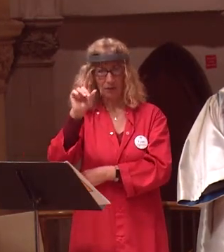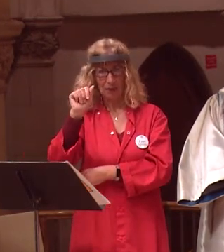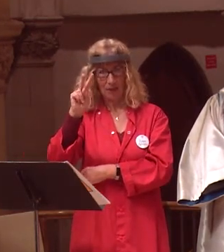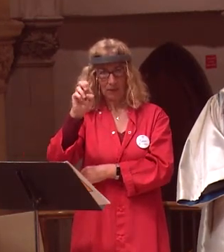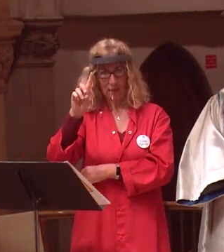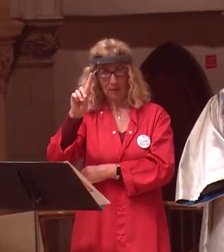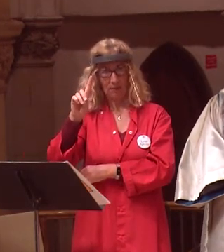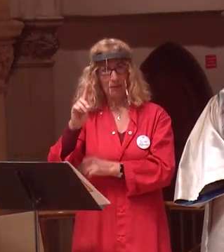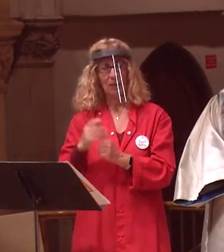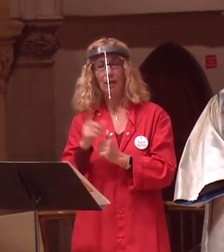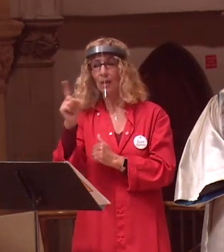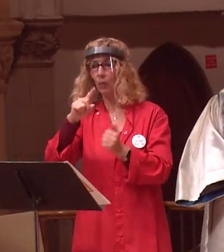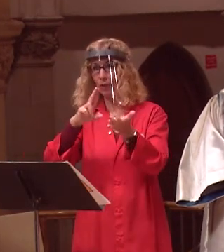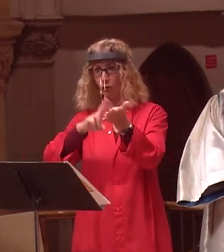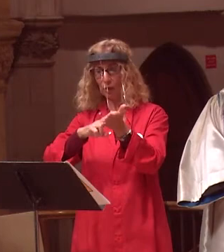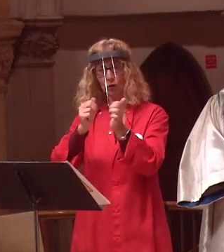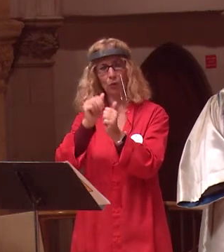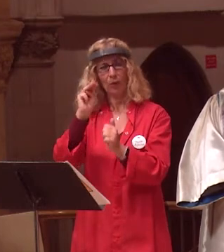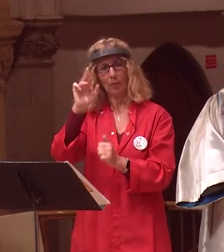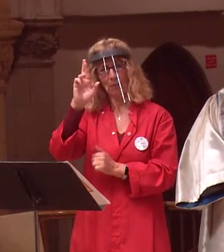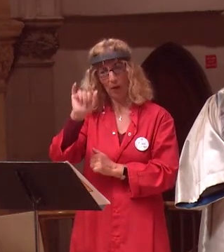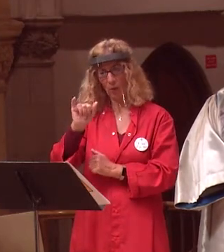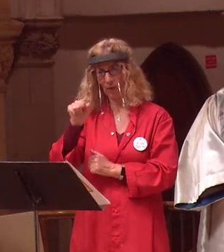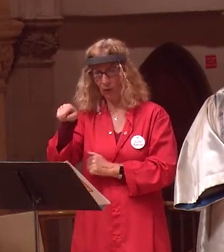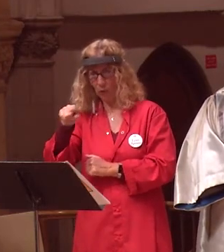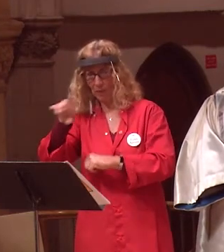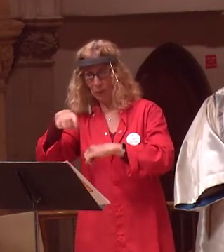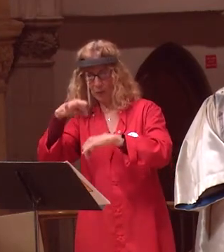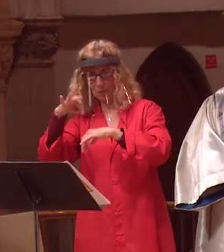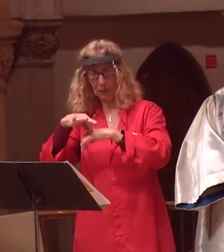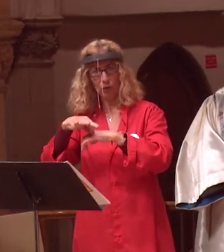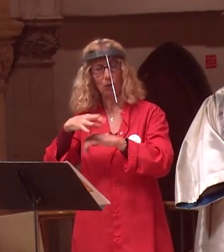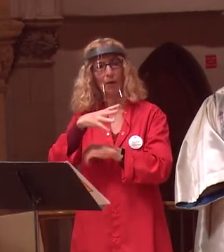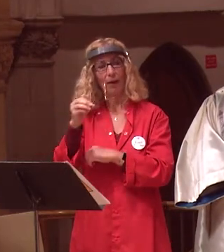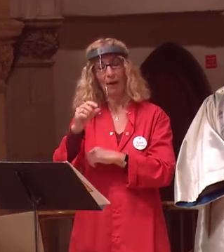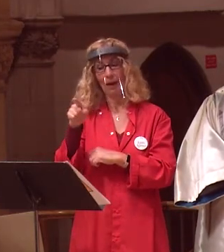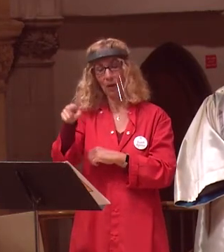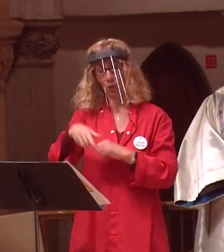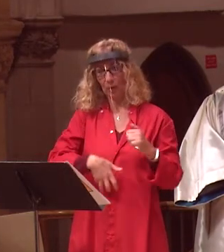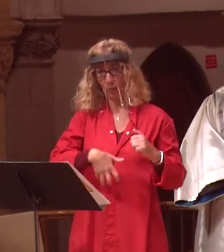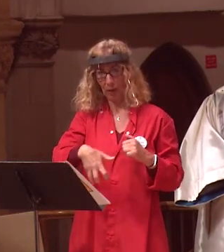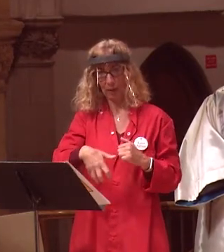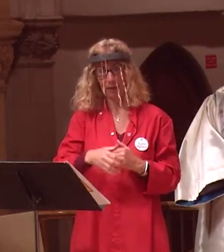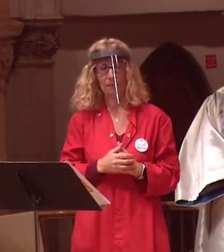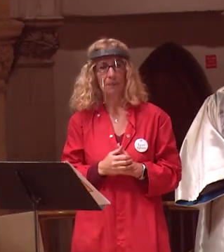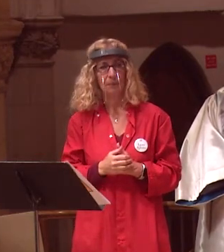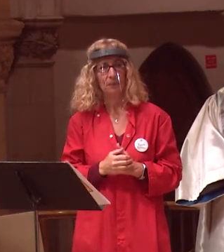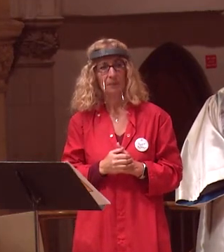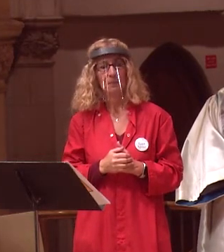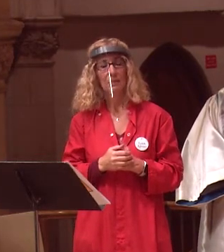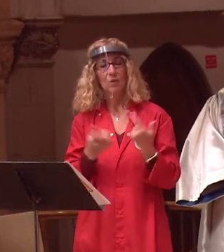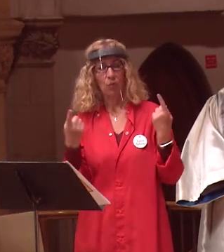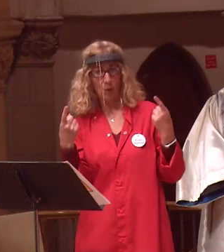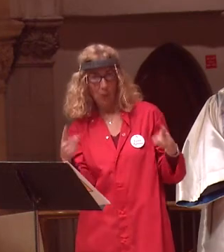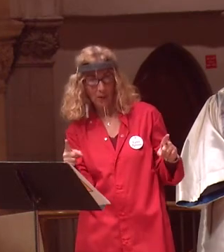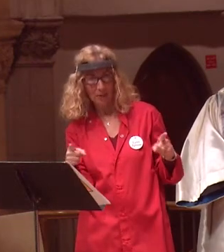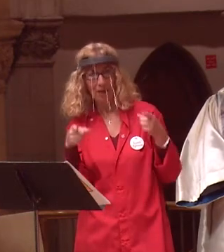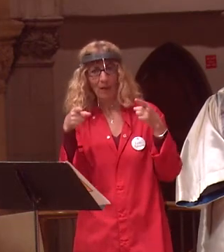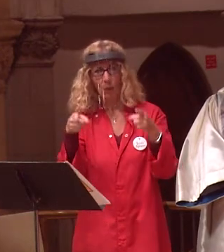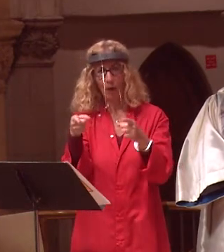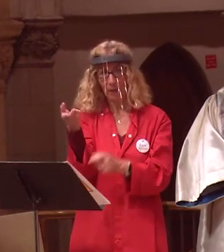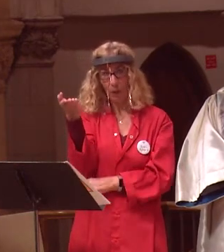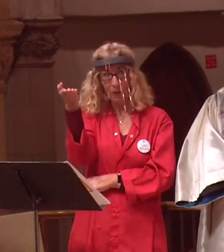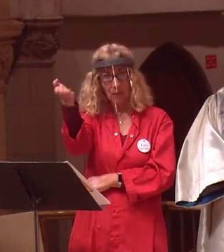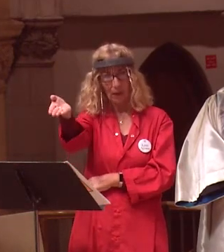He went to be registered with Mary, to whom he was betrothed and who was pregnant. So it was that while they were